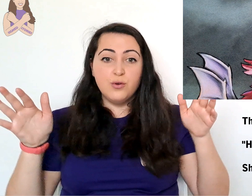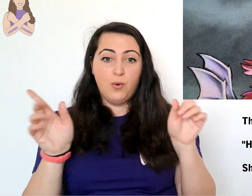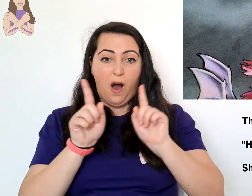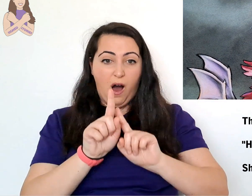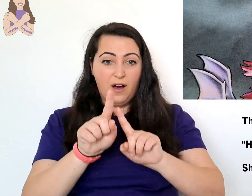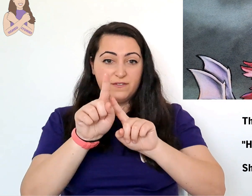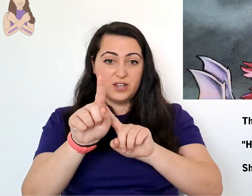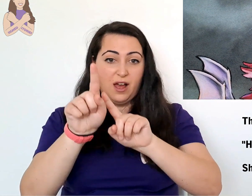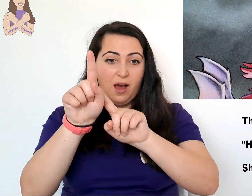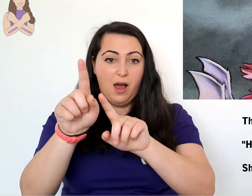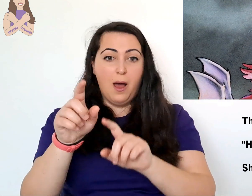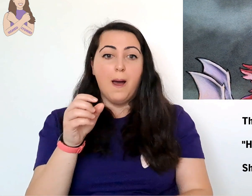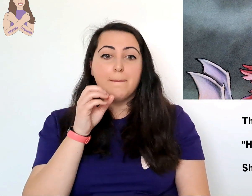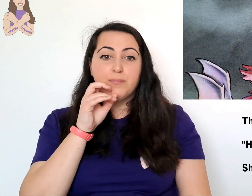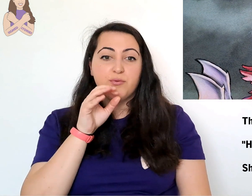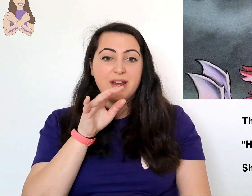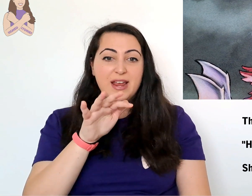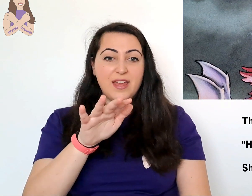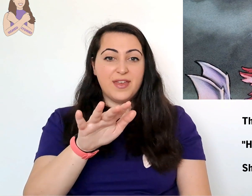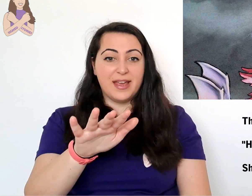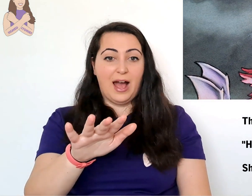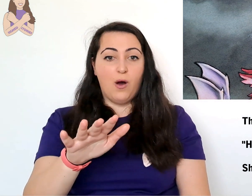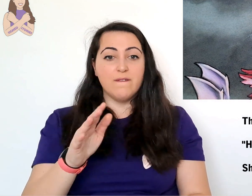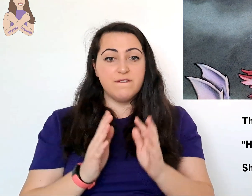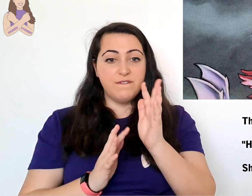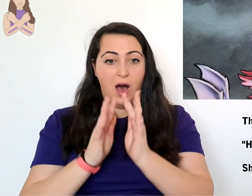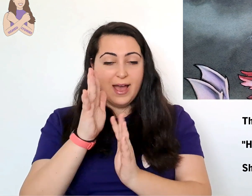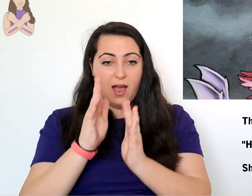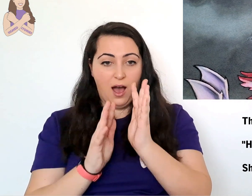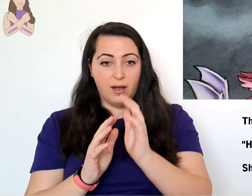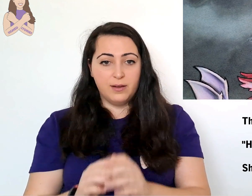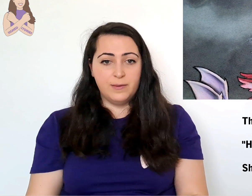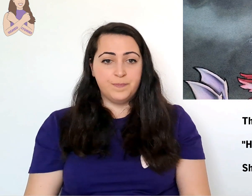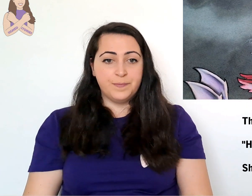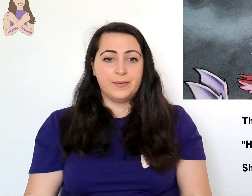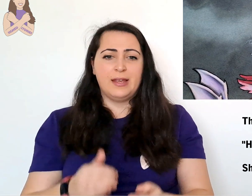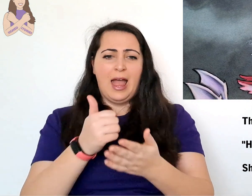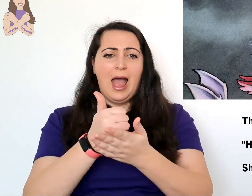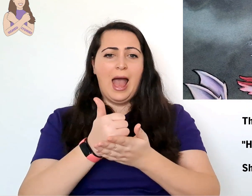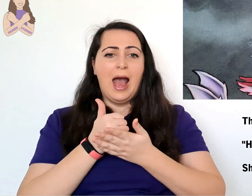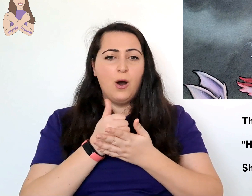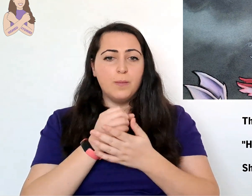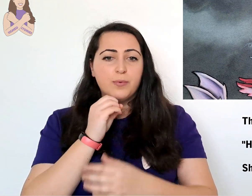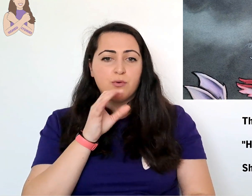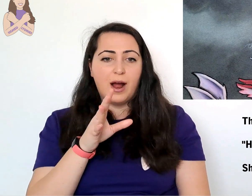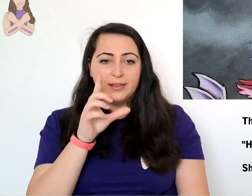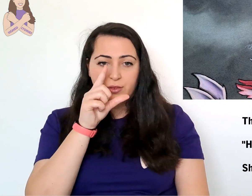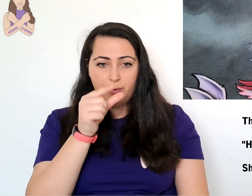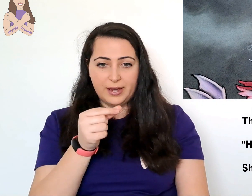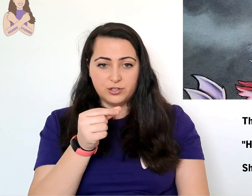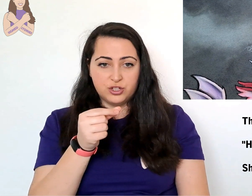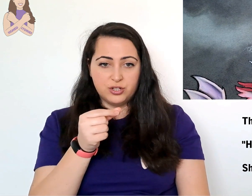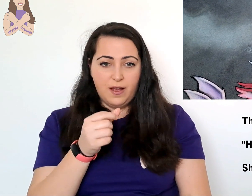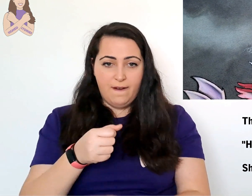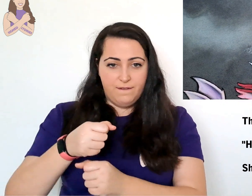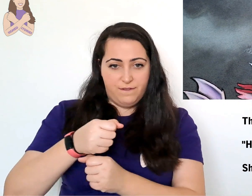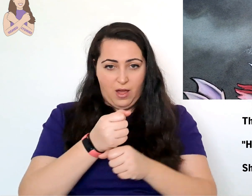flew after her, breathing out fire. "Help!" cried the witch,